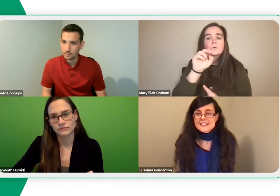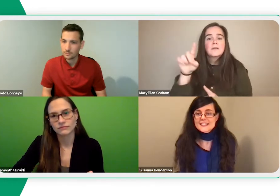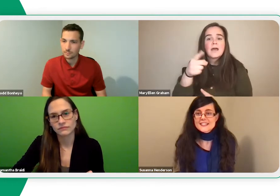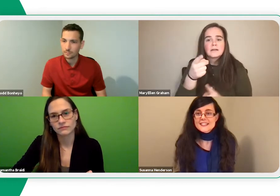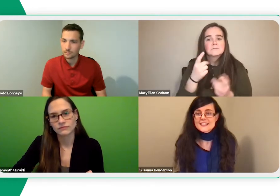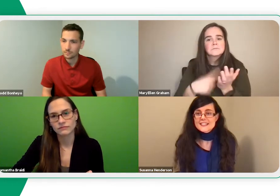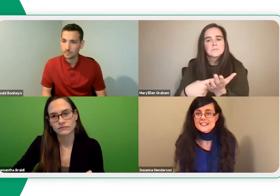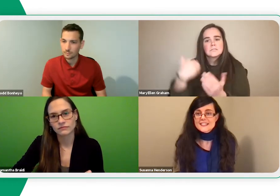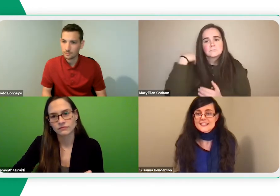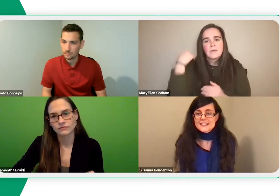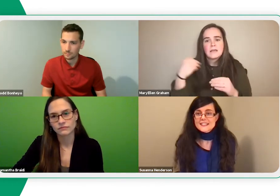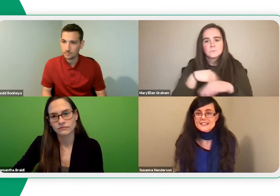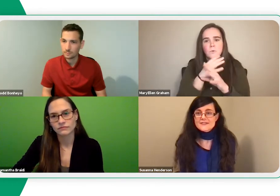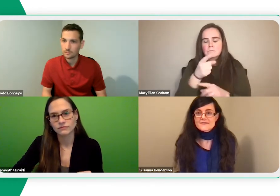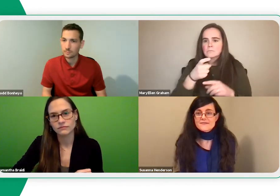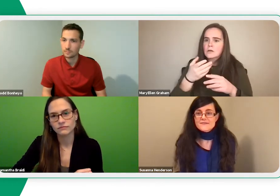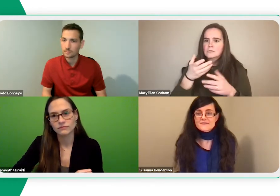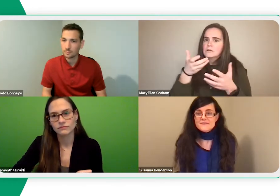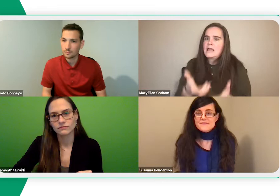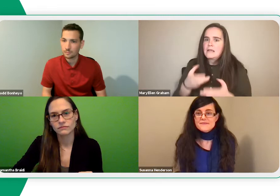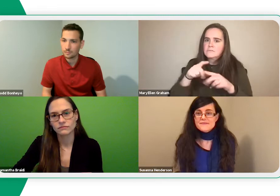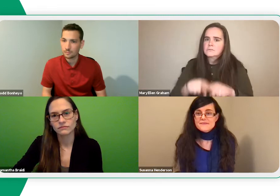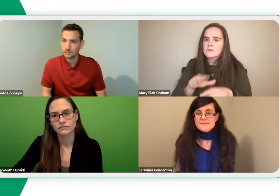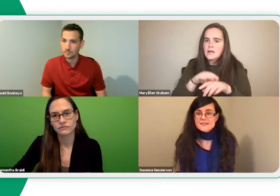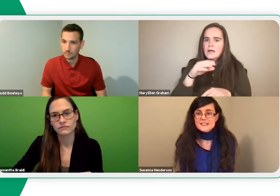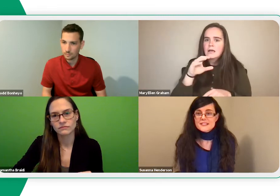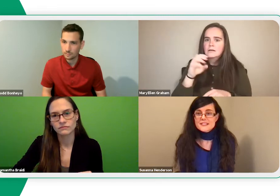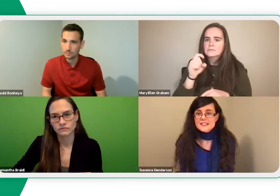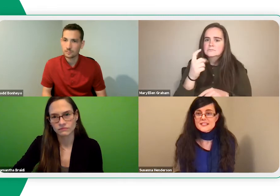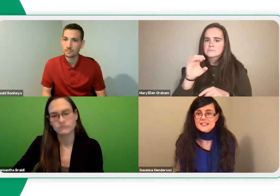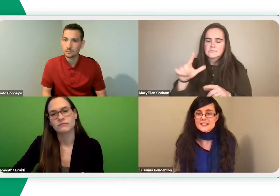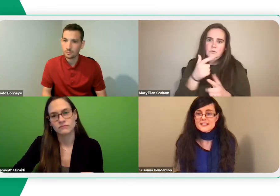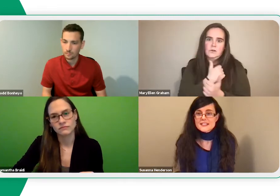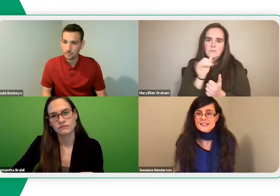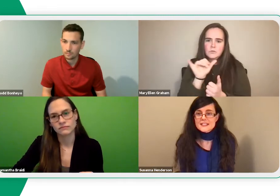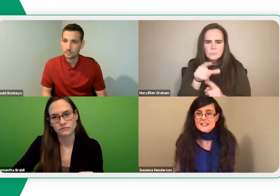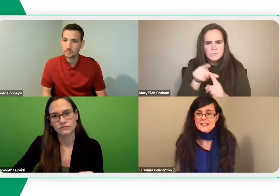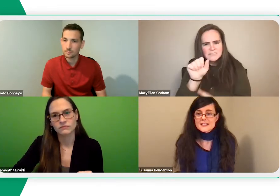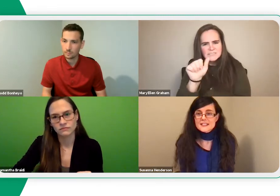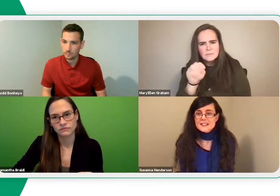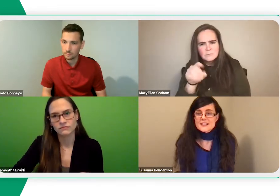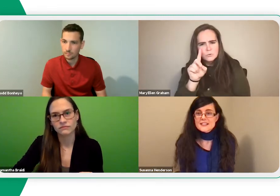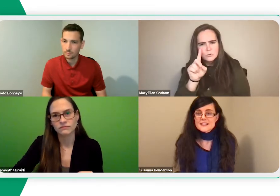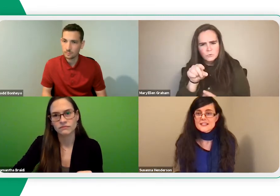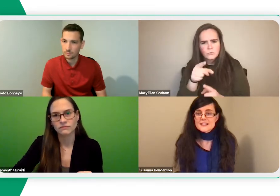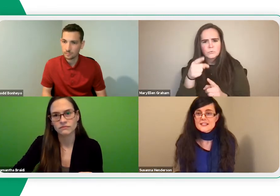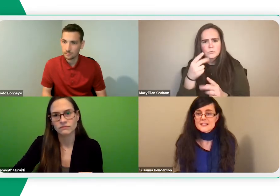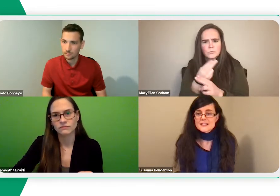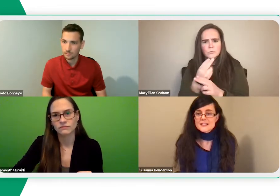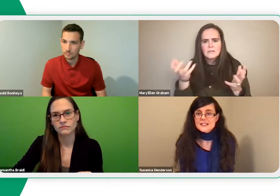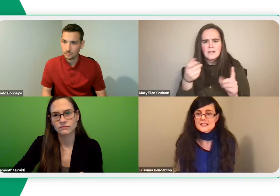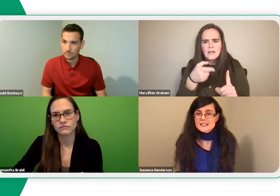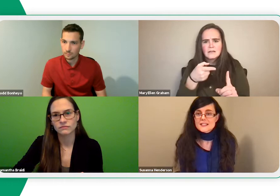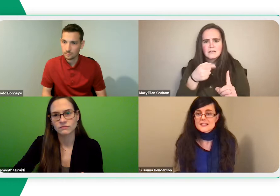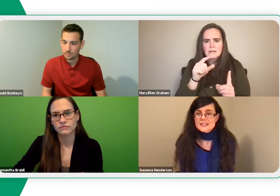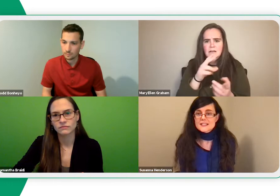because I understand you both are talking about Excel. And I know that Todd in the past When we've talked, he's mentioned that he